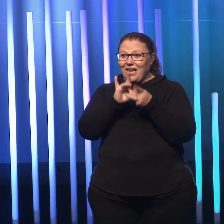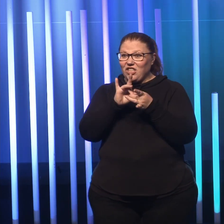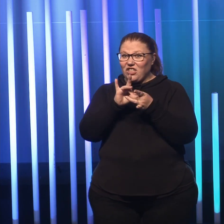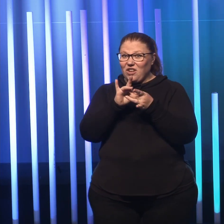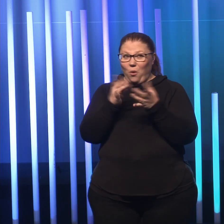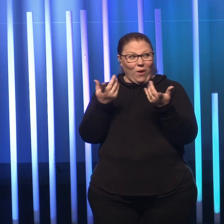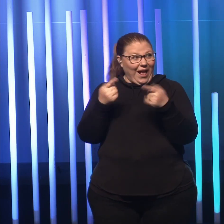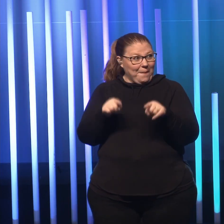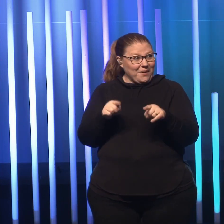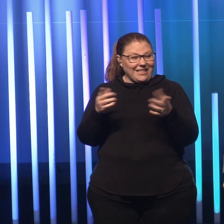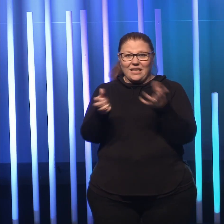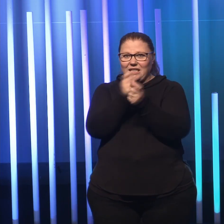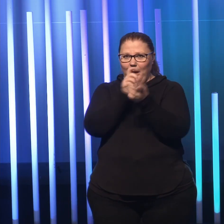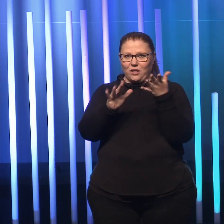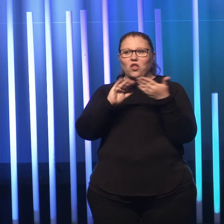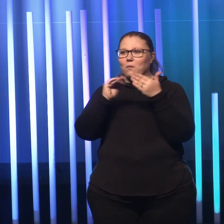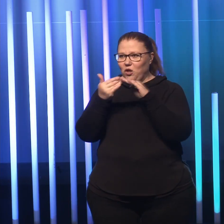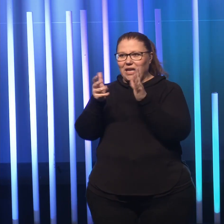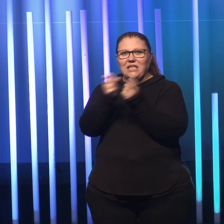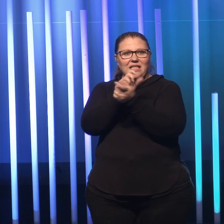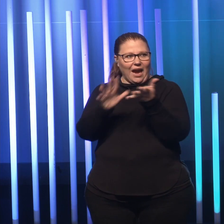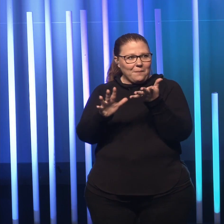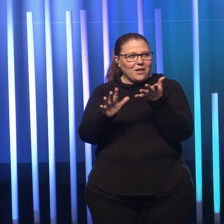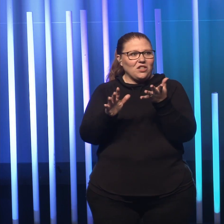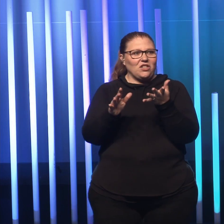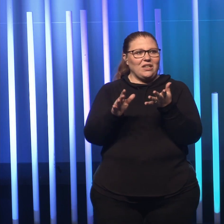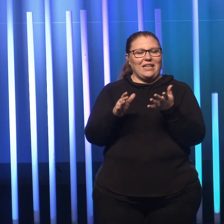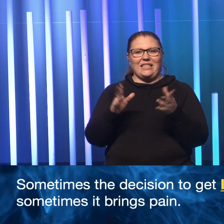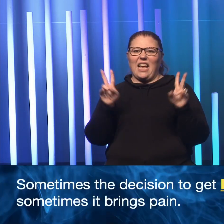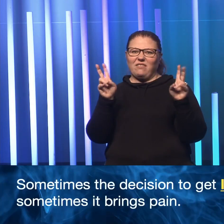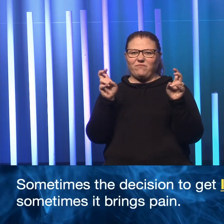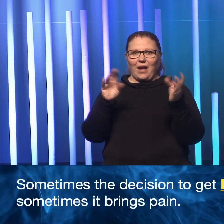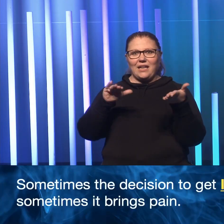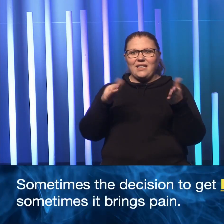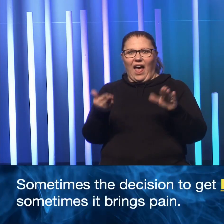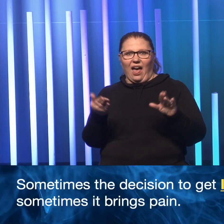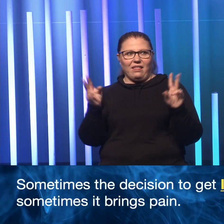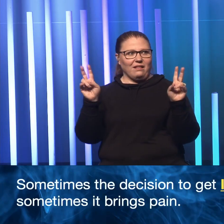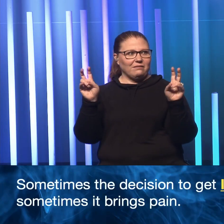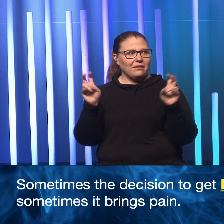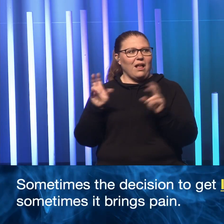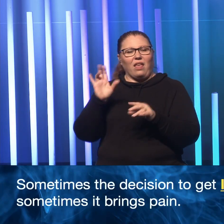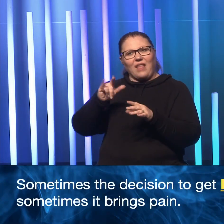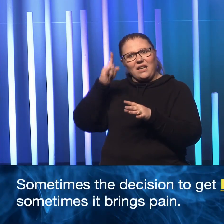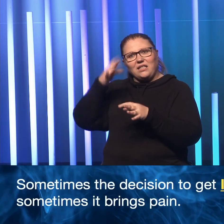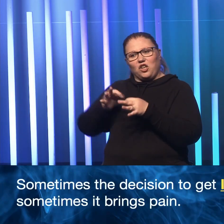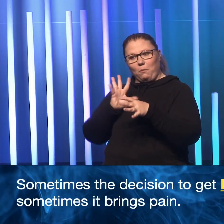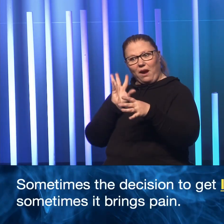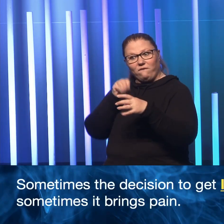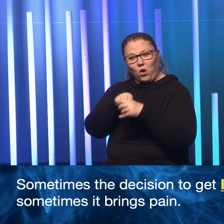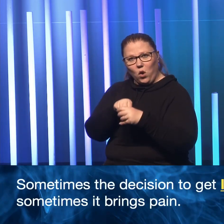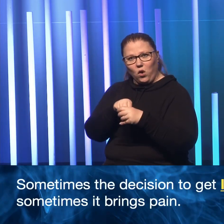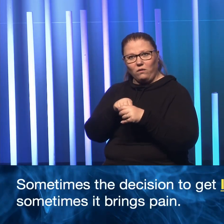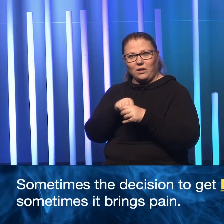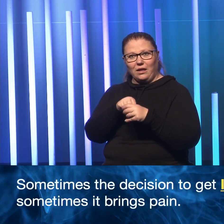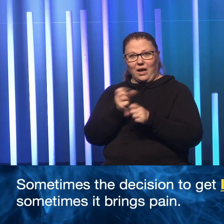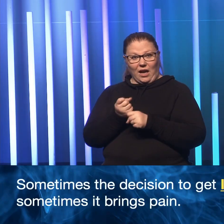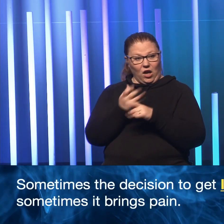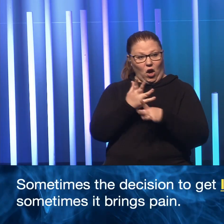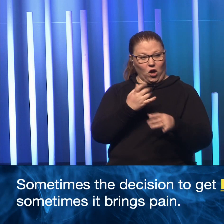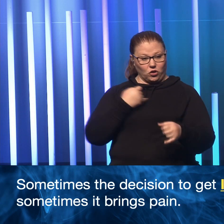damaged. The community is damaged. There's kind of a death of sorts. And so that decision to get involved can bring